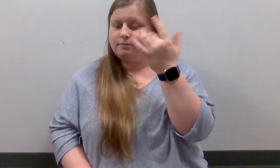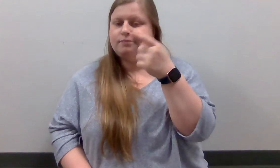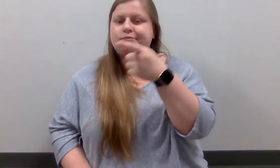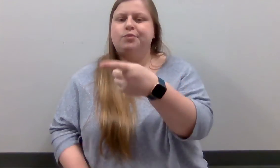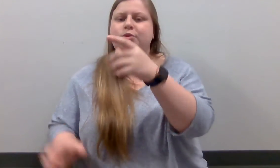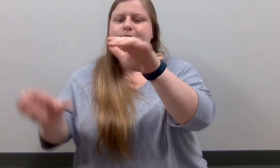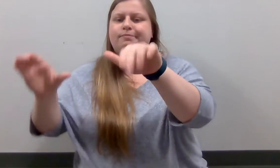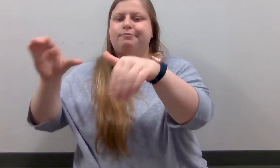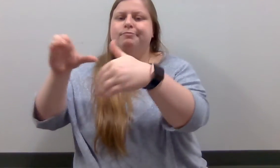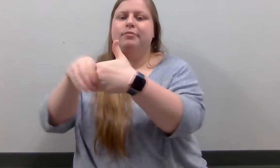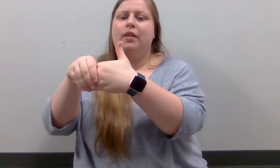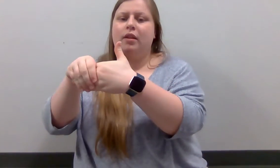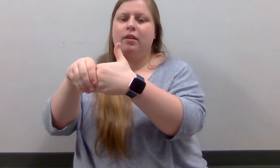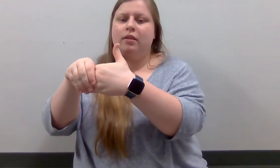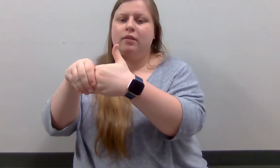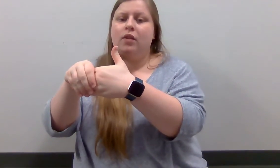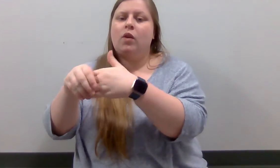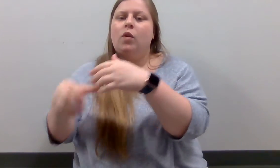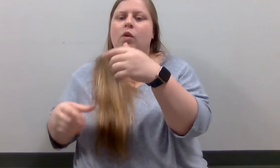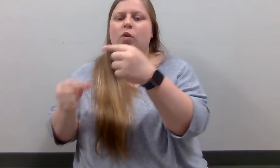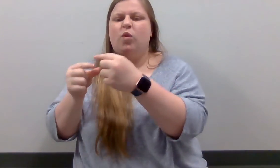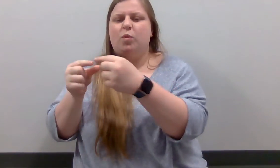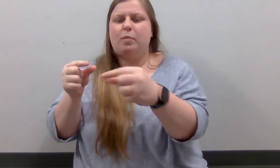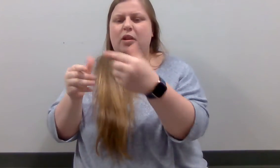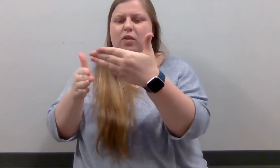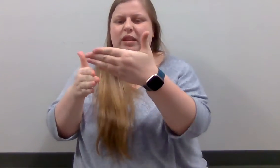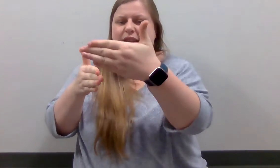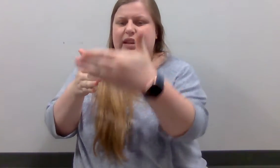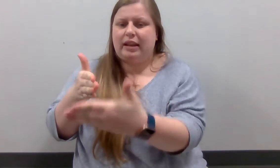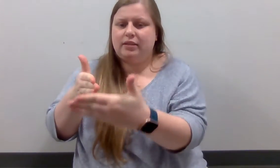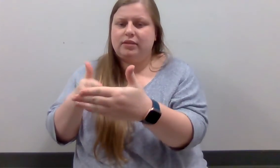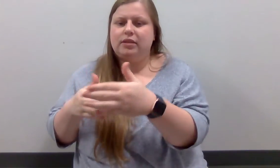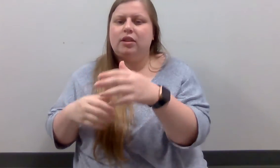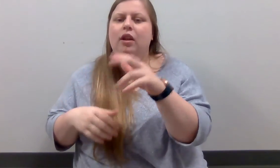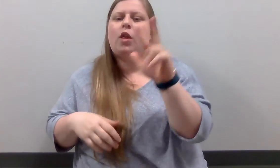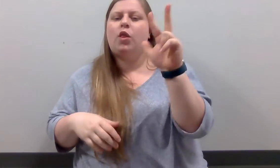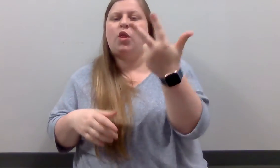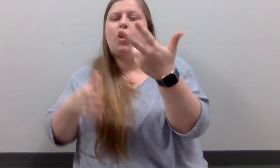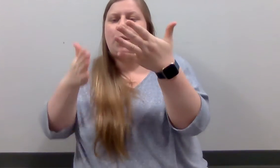This is an expansion because you added the third person singular S.